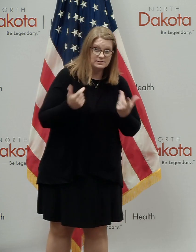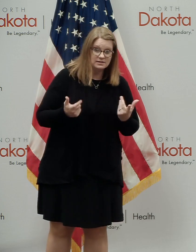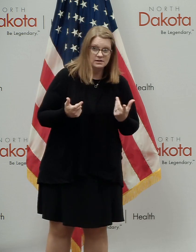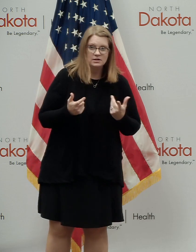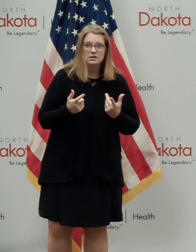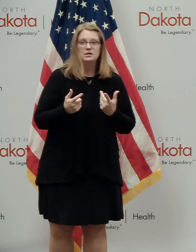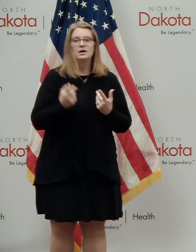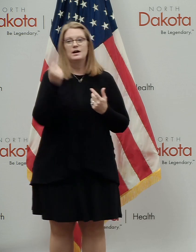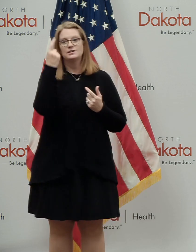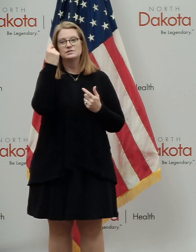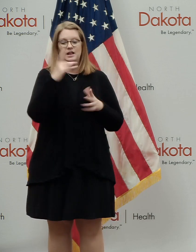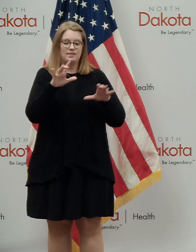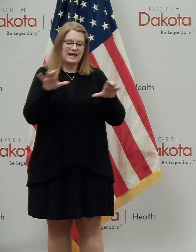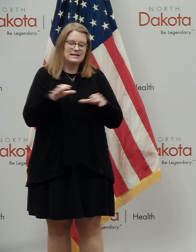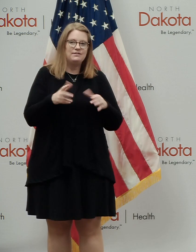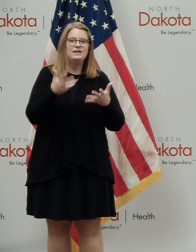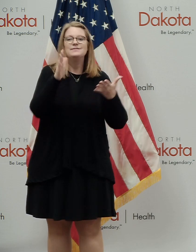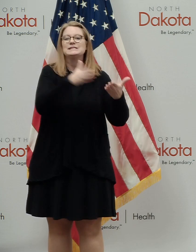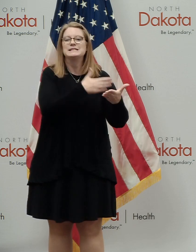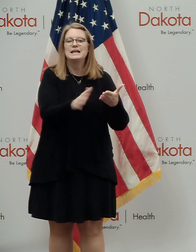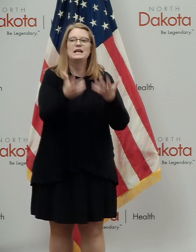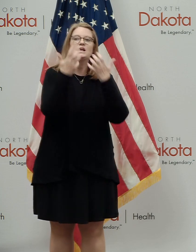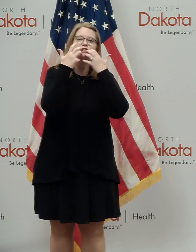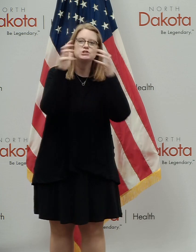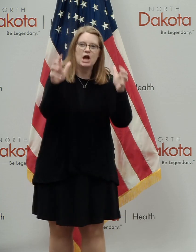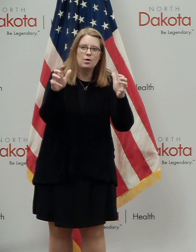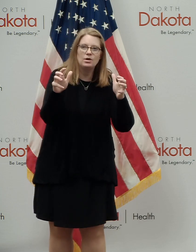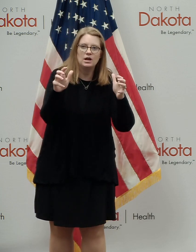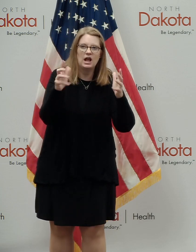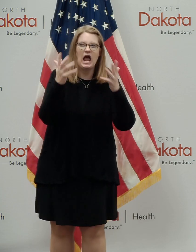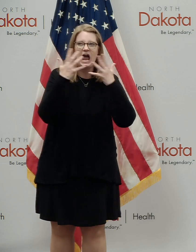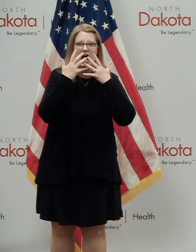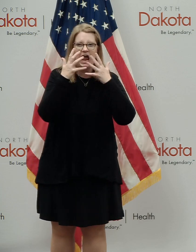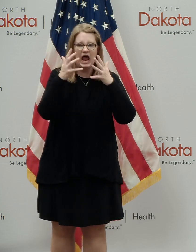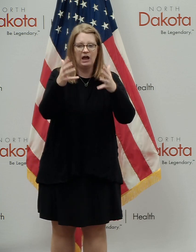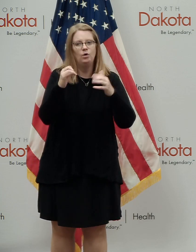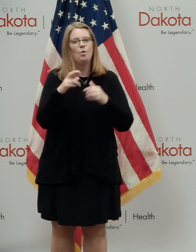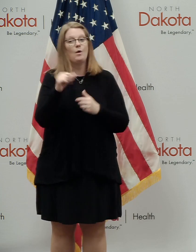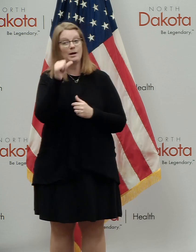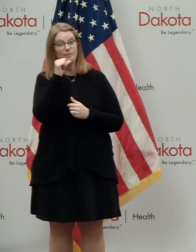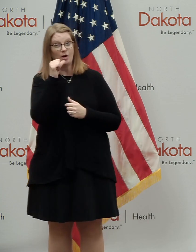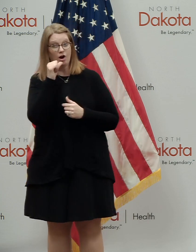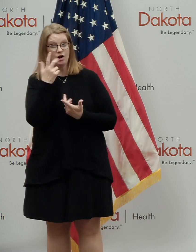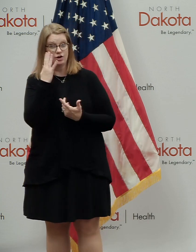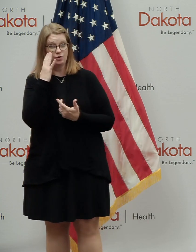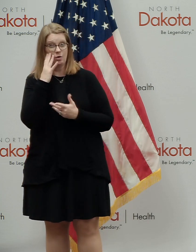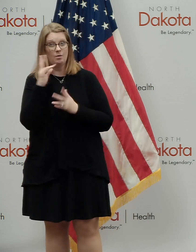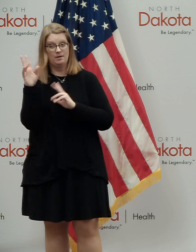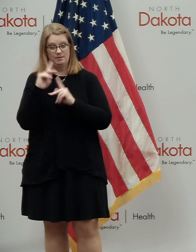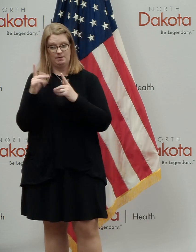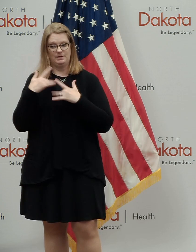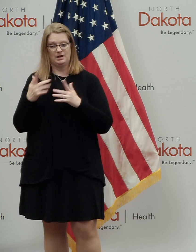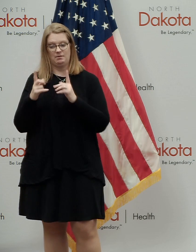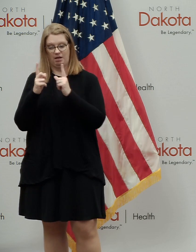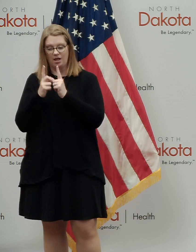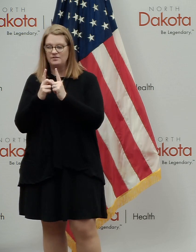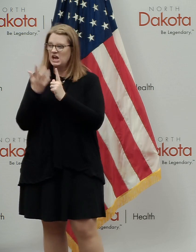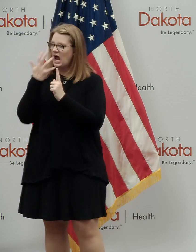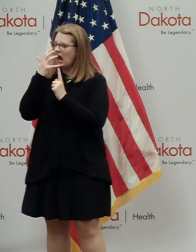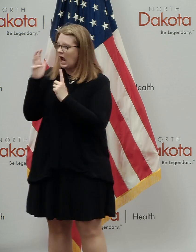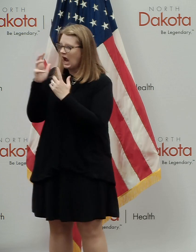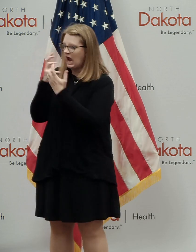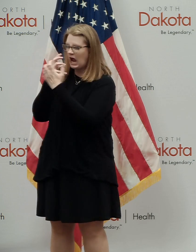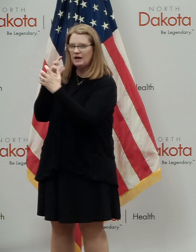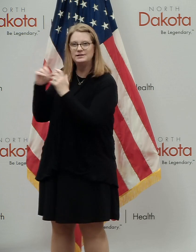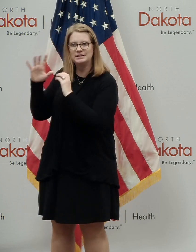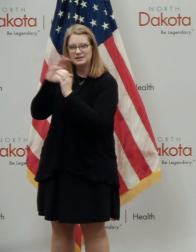the activity of shouting, singing, and loud noises like you can have in a bar sometimes, where you've got people that are in close contact with loud